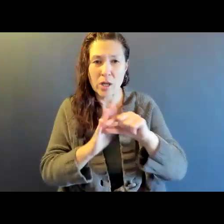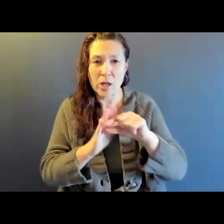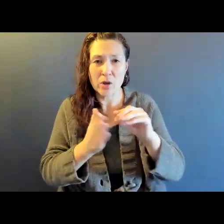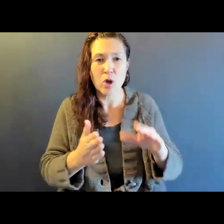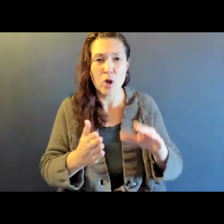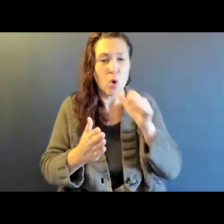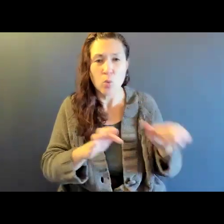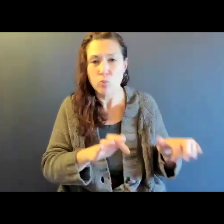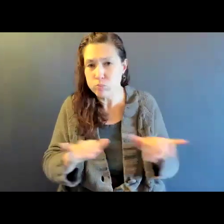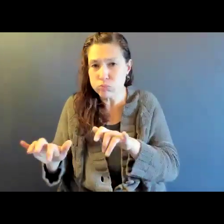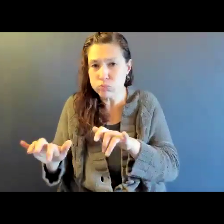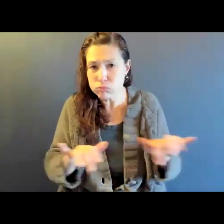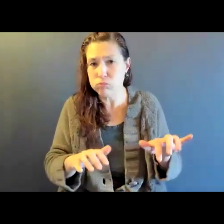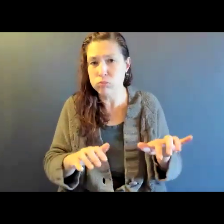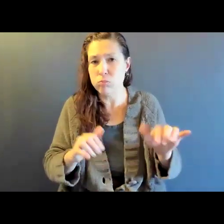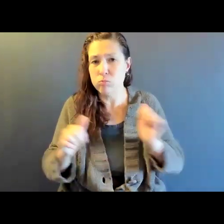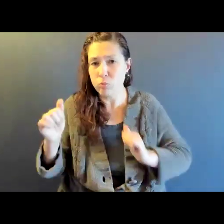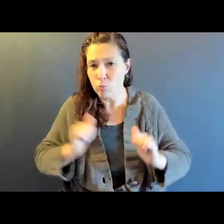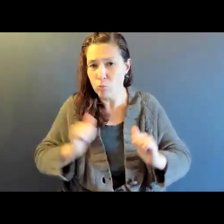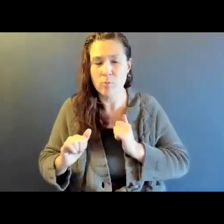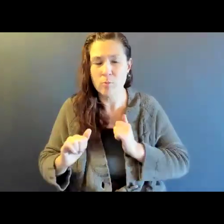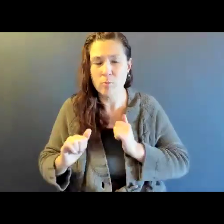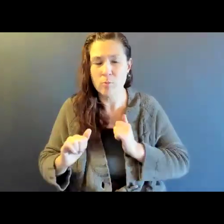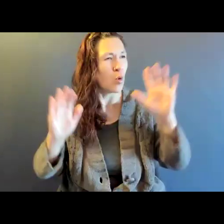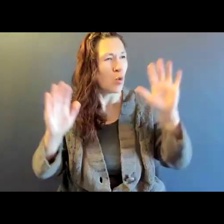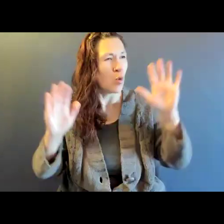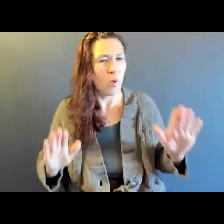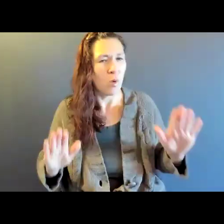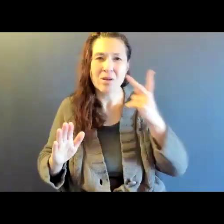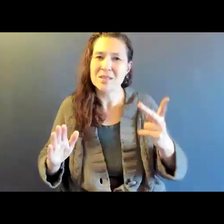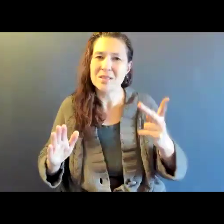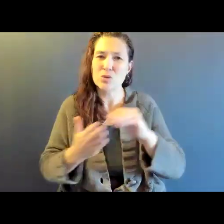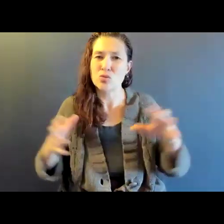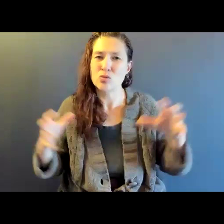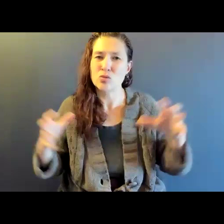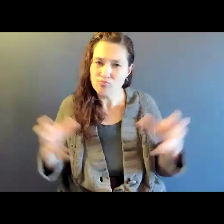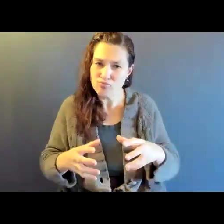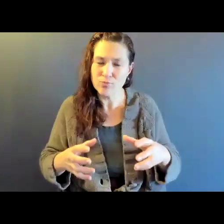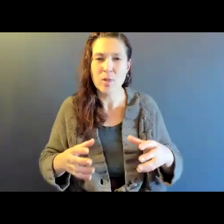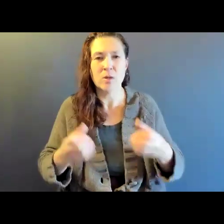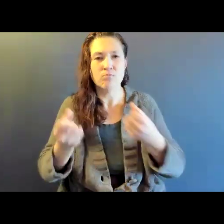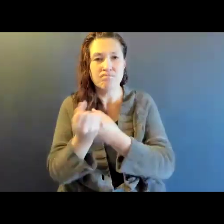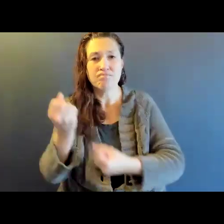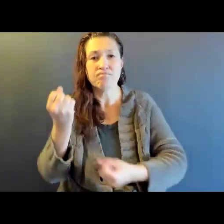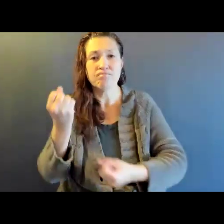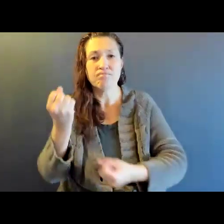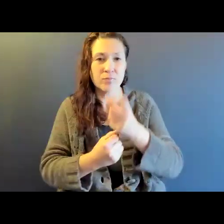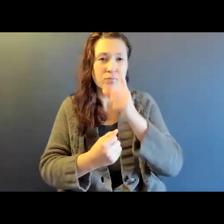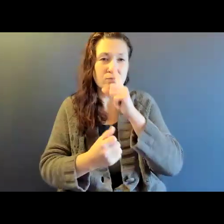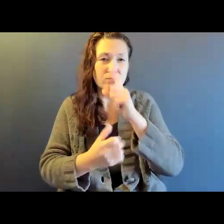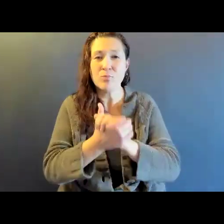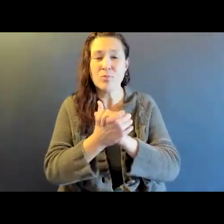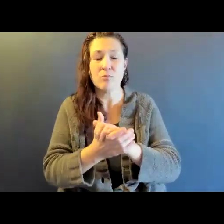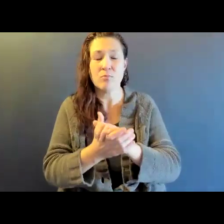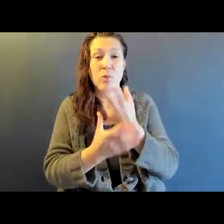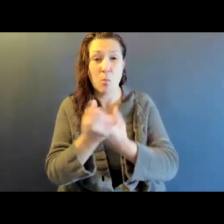organ, and it was just wonderful to see the students coming together and really rallying around each other. So congratulations both to the